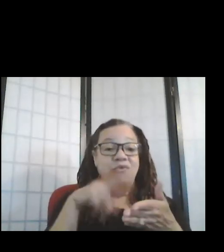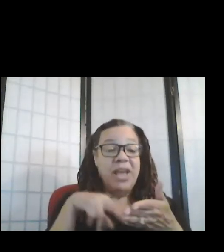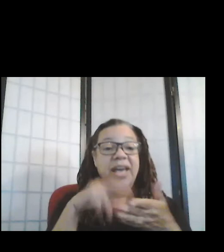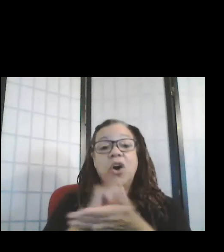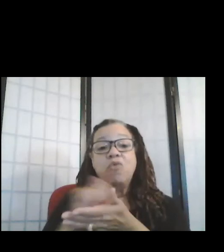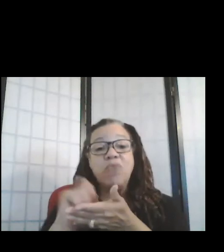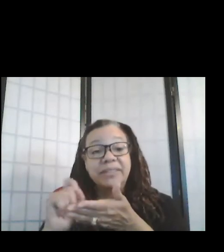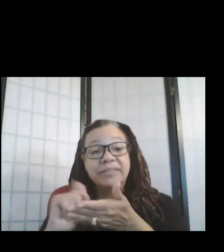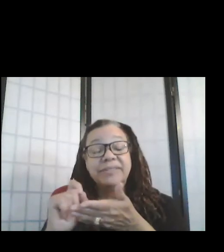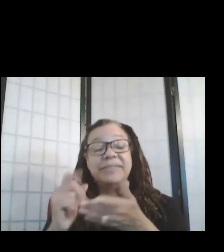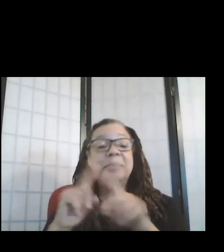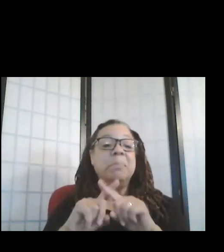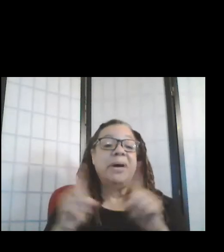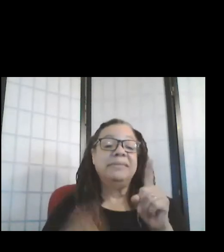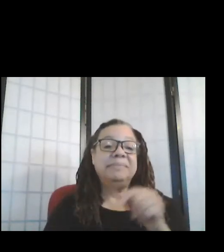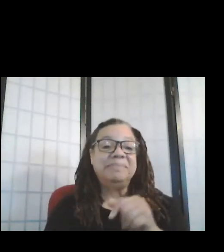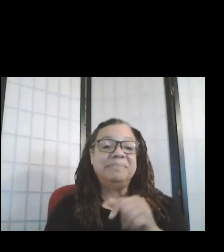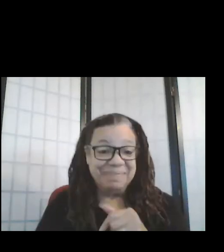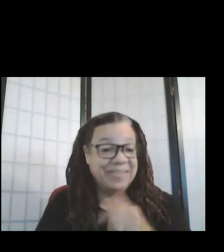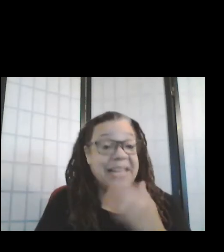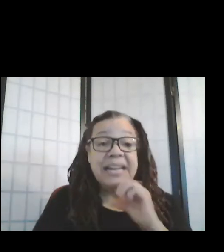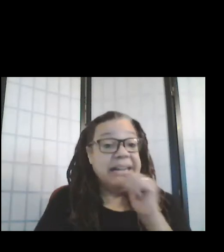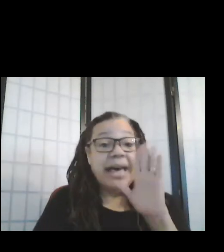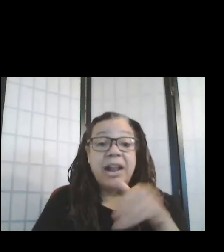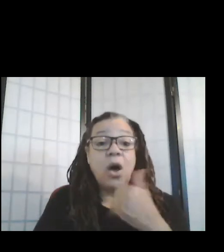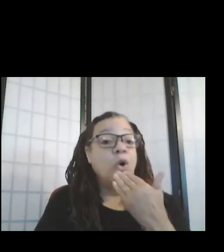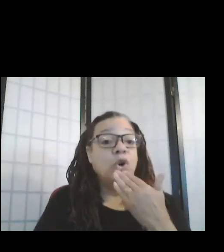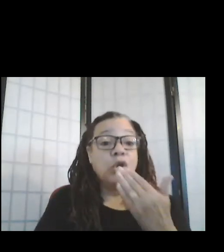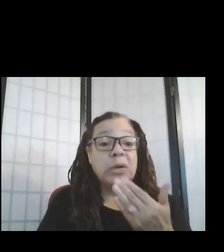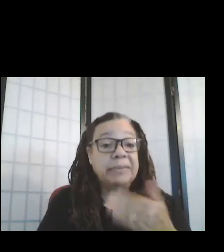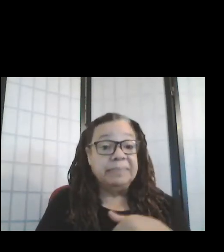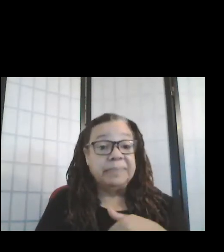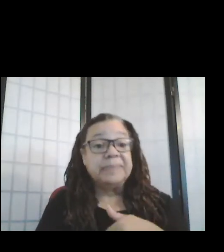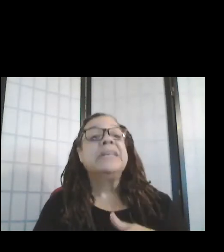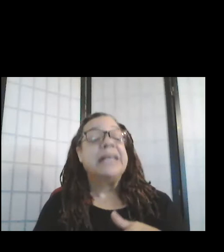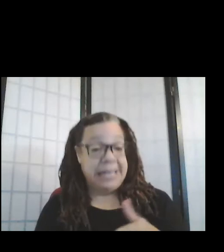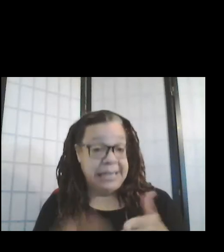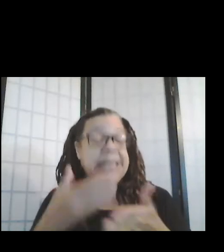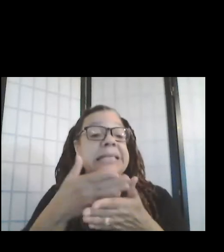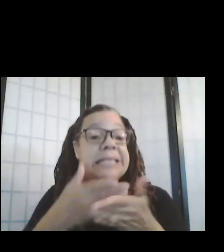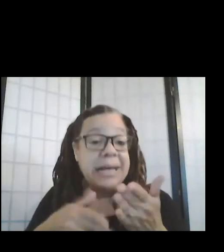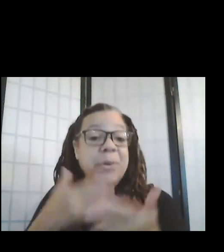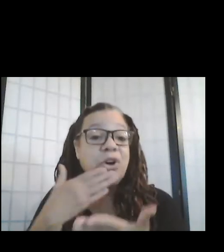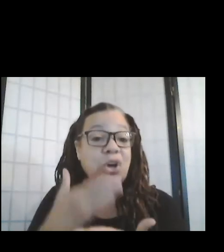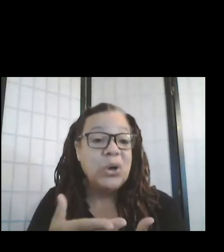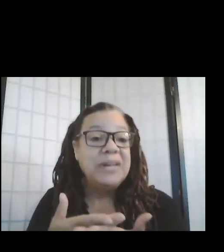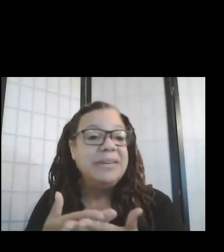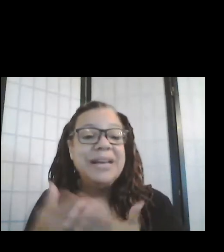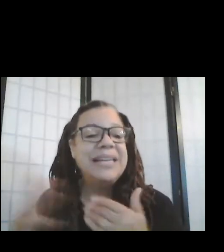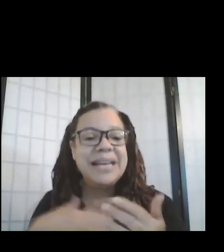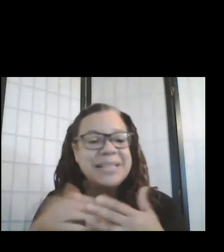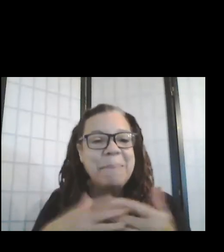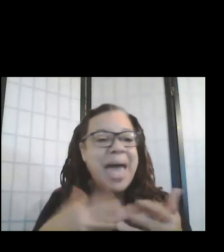But they're not all good stories. Well, You hope that some of them are. And it doesn't matter. You don't care. It's not